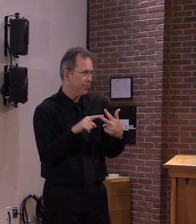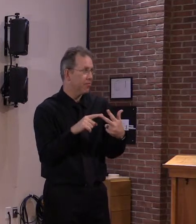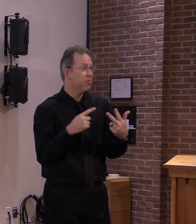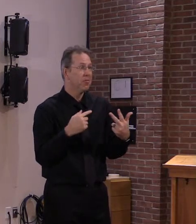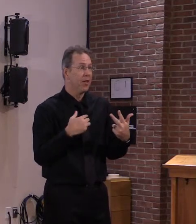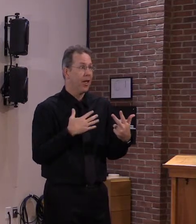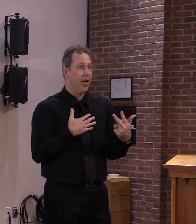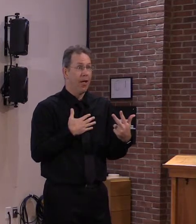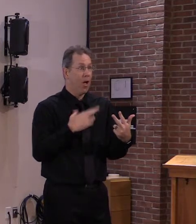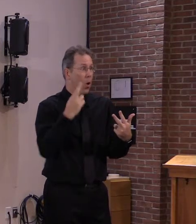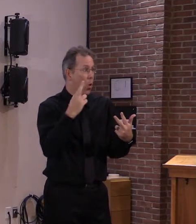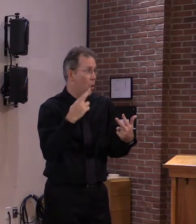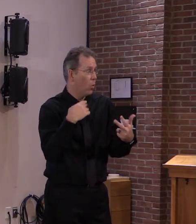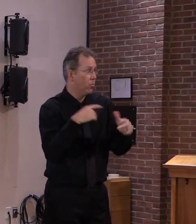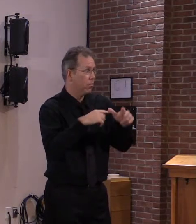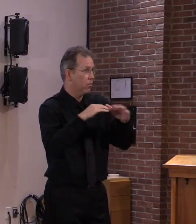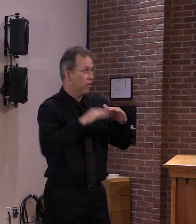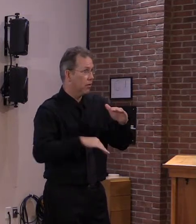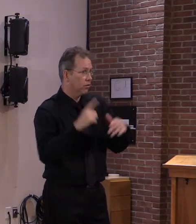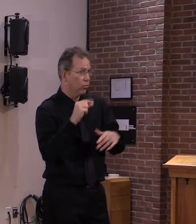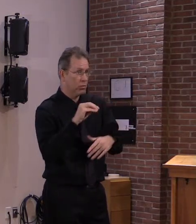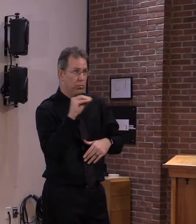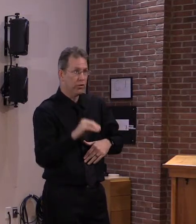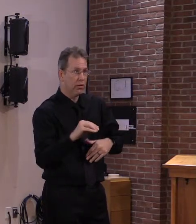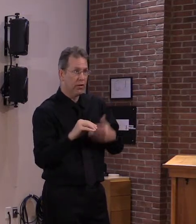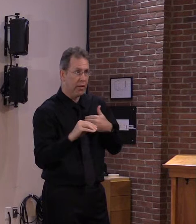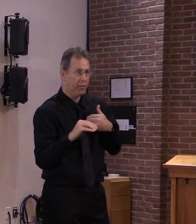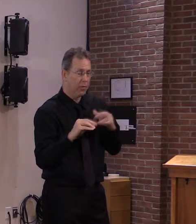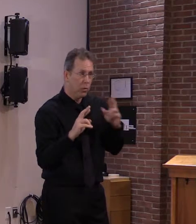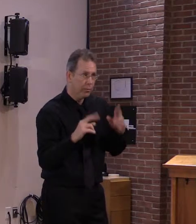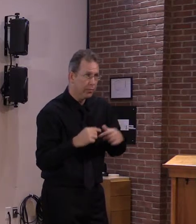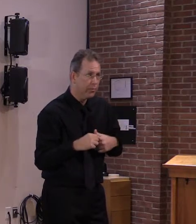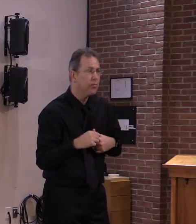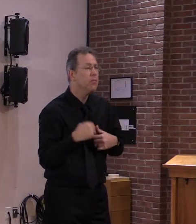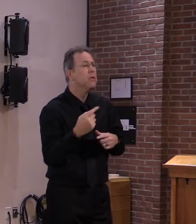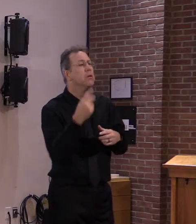faculty and staff. Overall, the project was a great success for us.